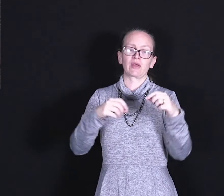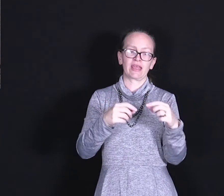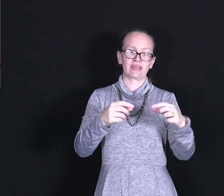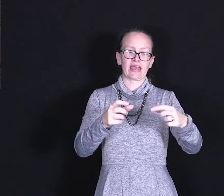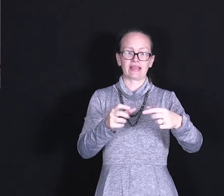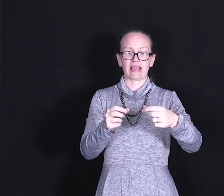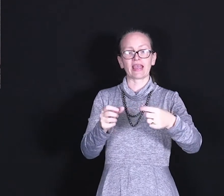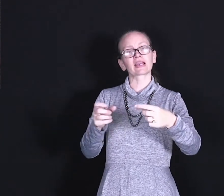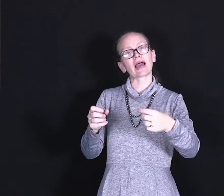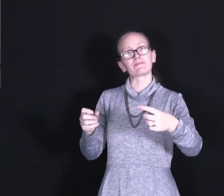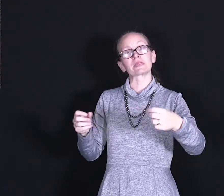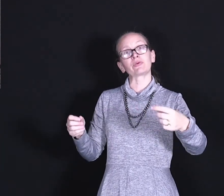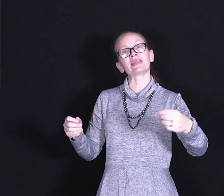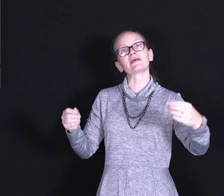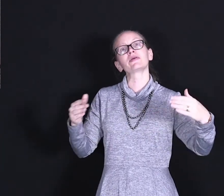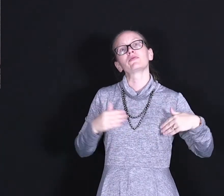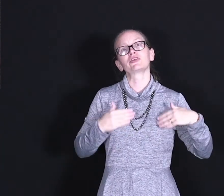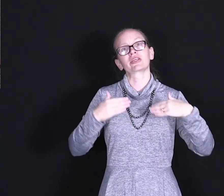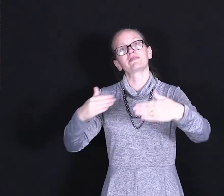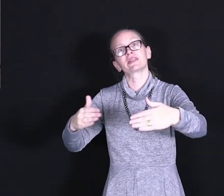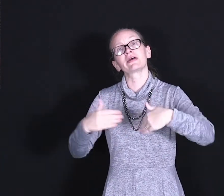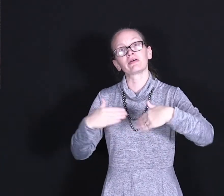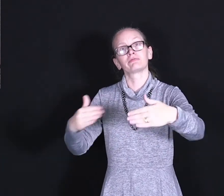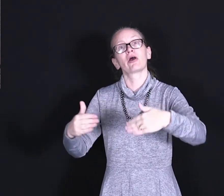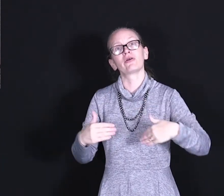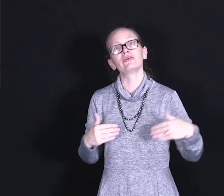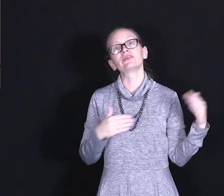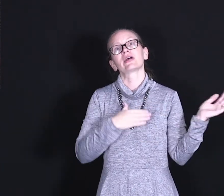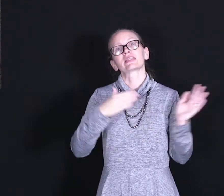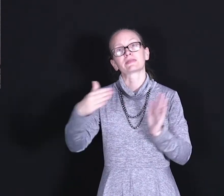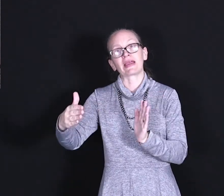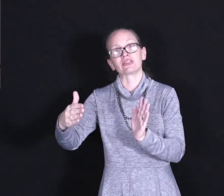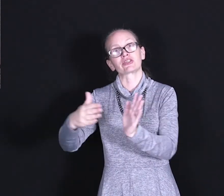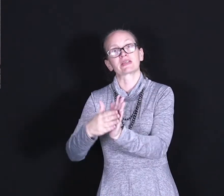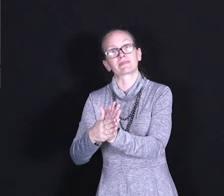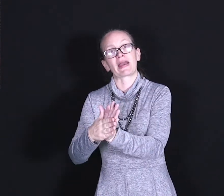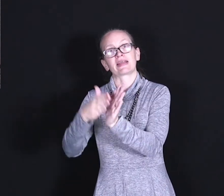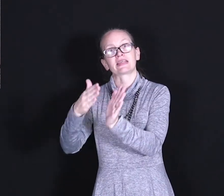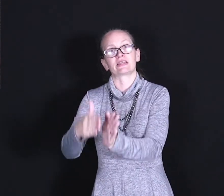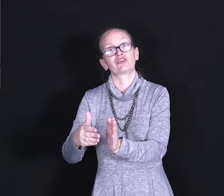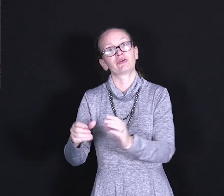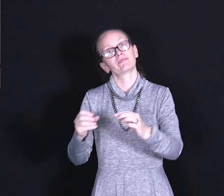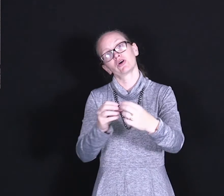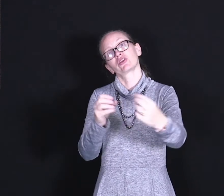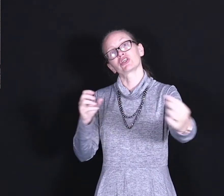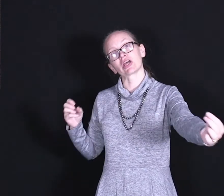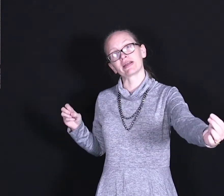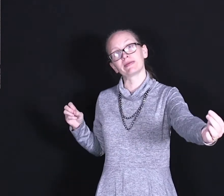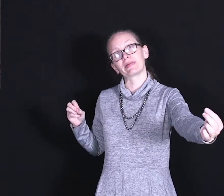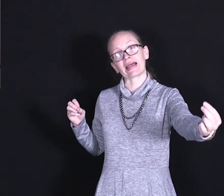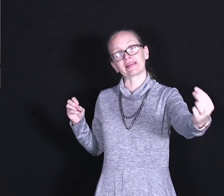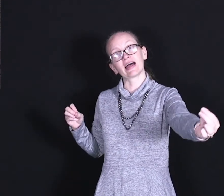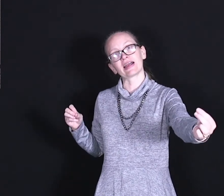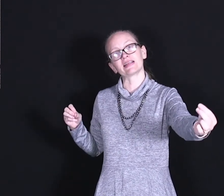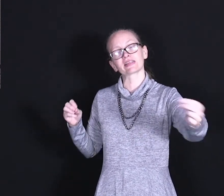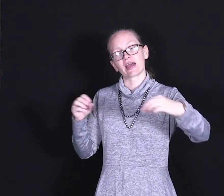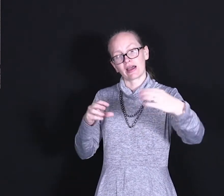with an air gap between them, which gives the road space to expand into, or the shiny black lines are a